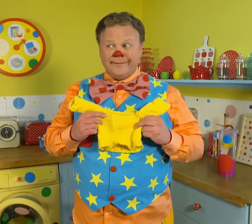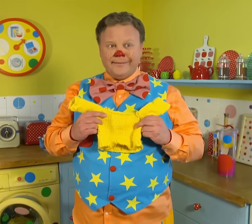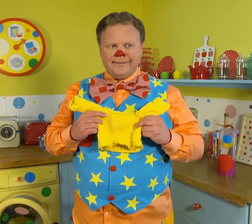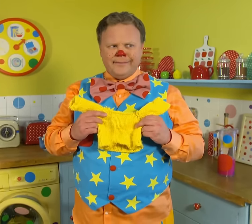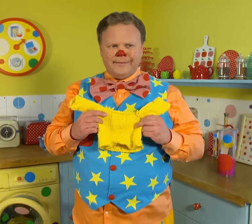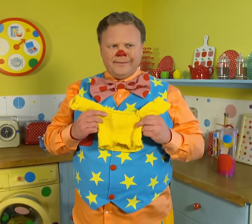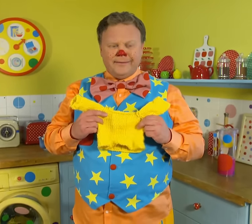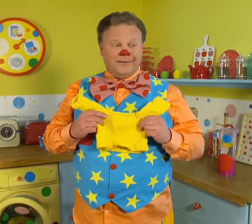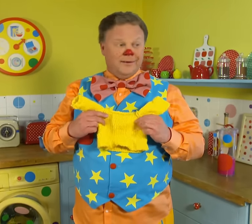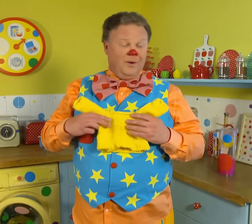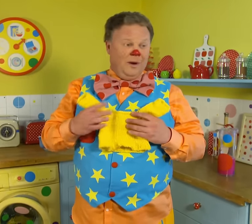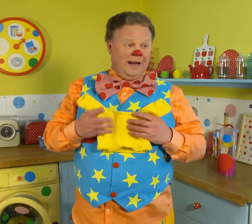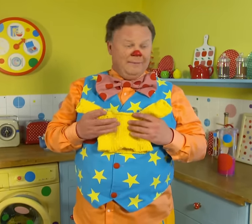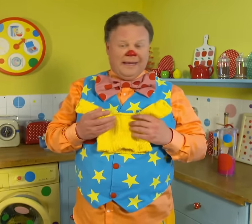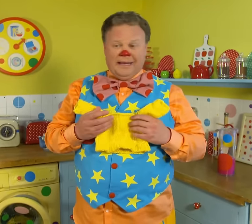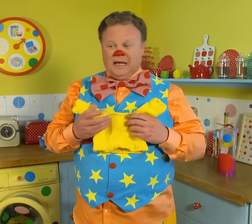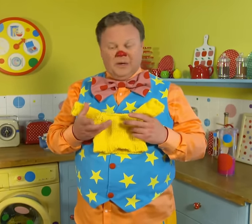might be able to wear it? Oh, I mean,